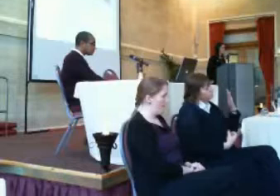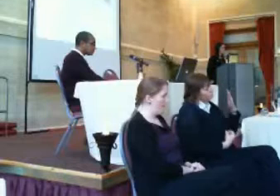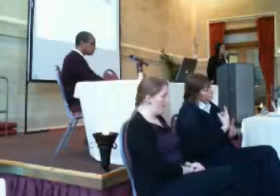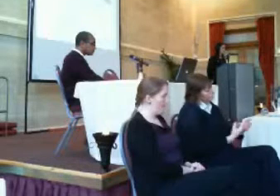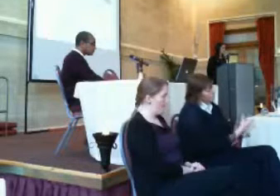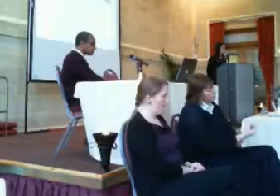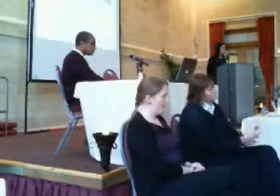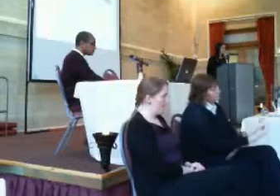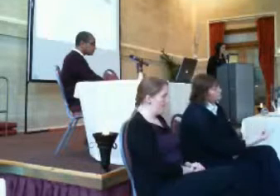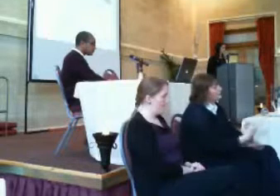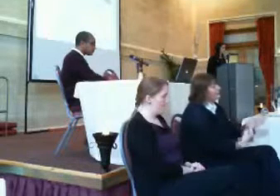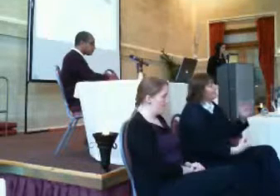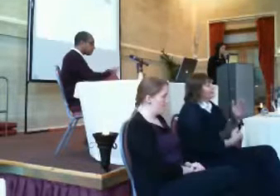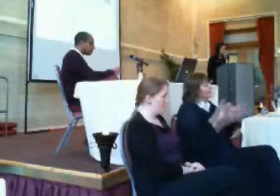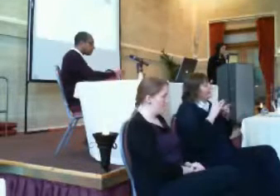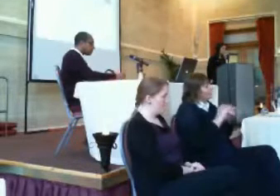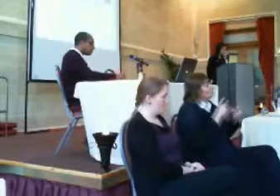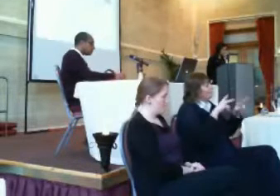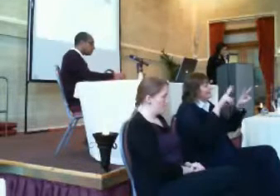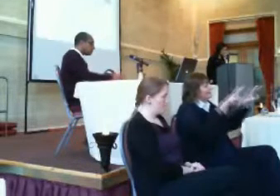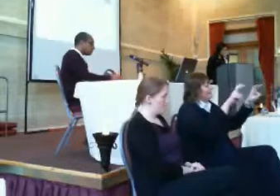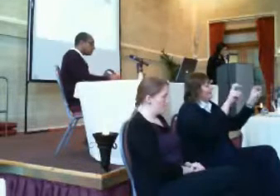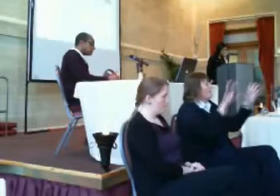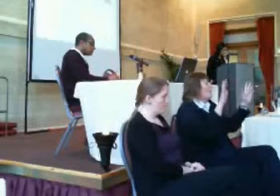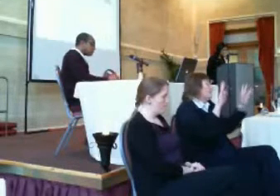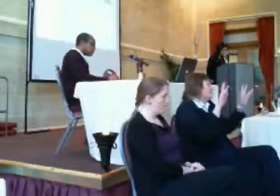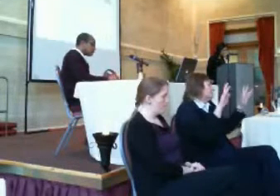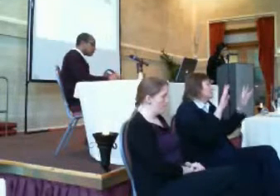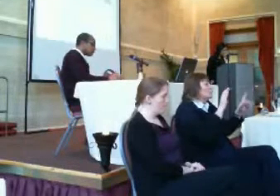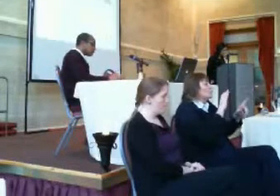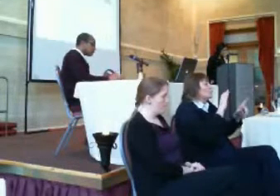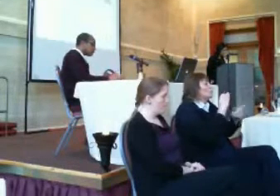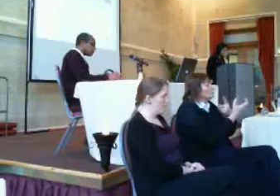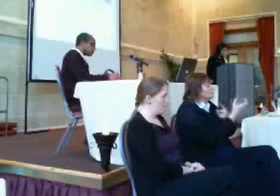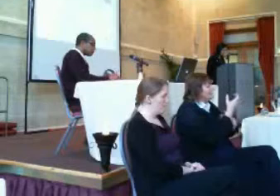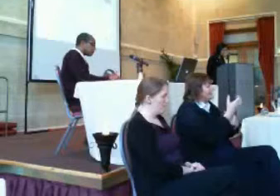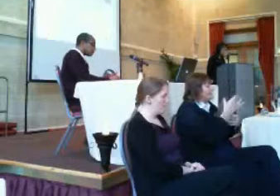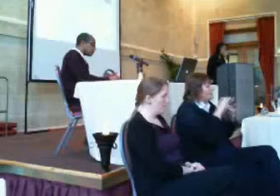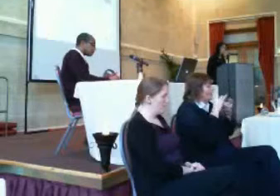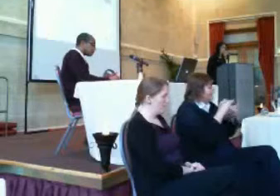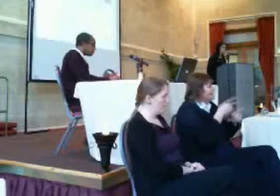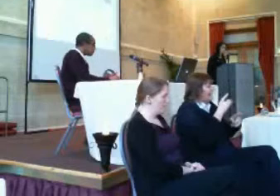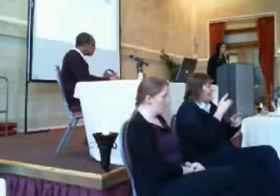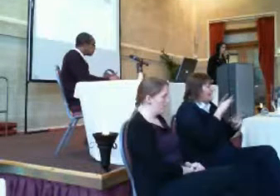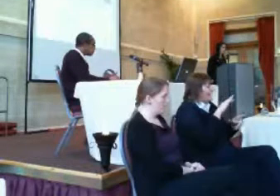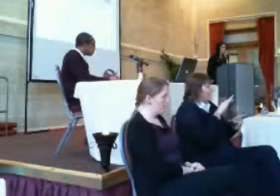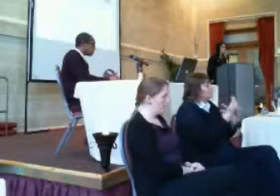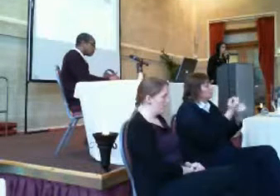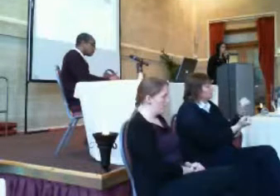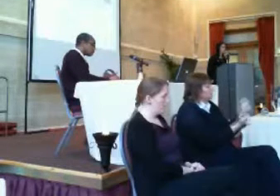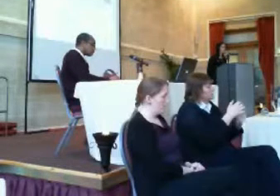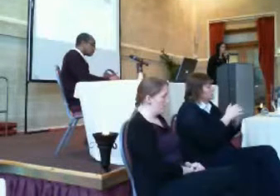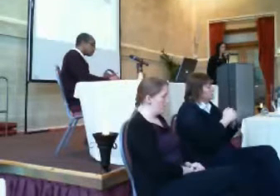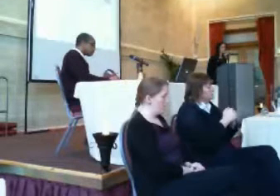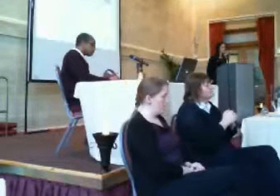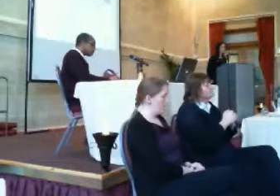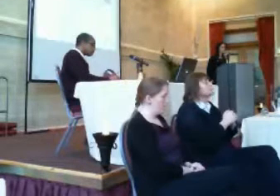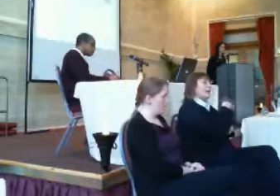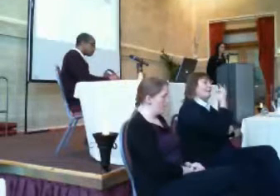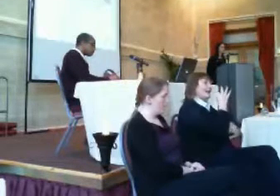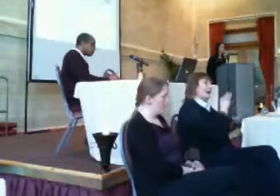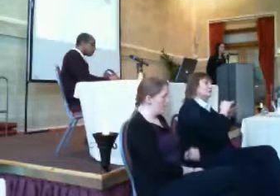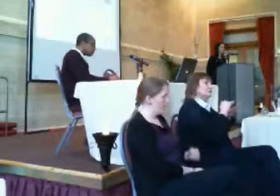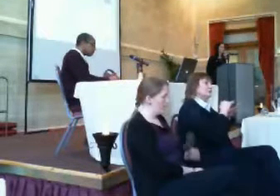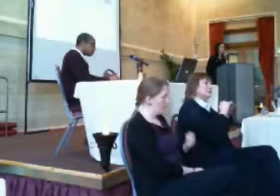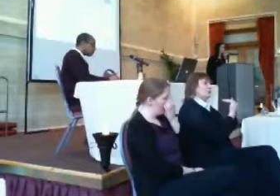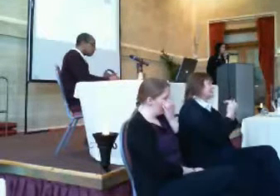theme of community cohesion and social justice. And certainly the equalities team on behalf of the City